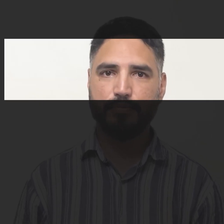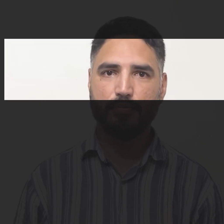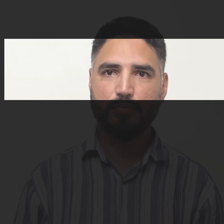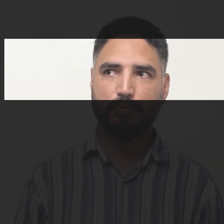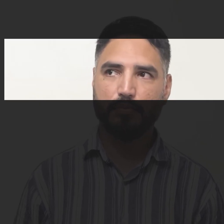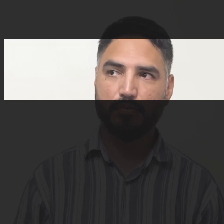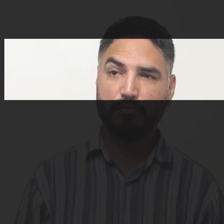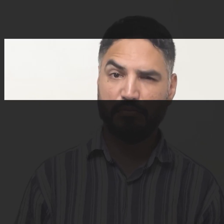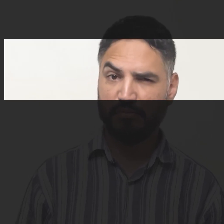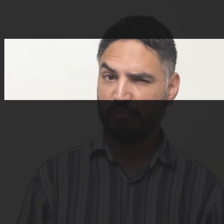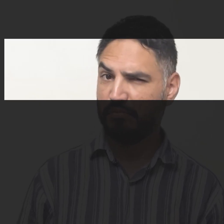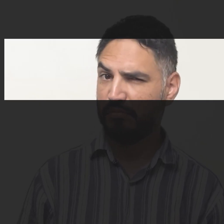maybe a bit of doubt,